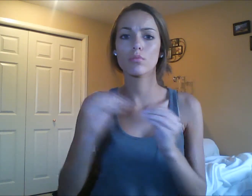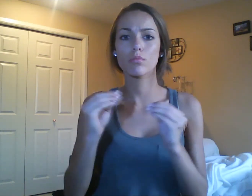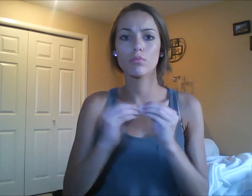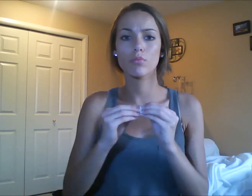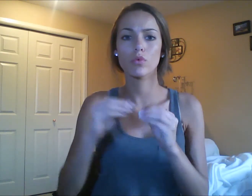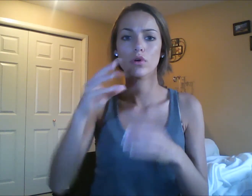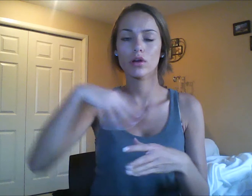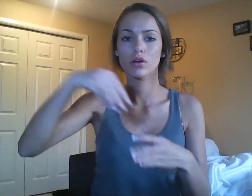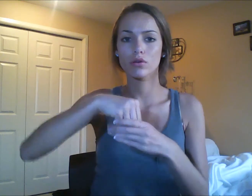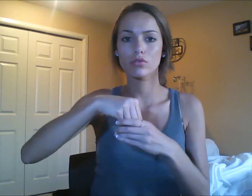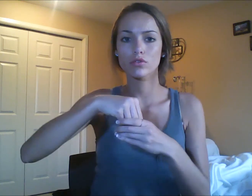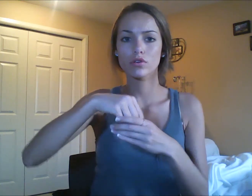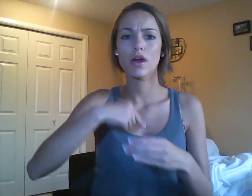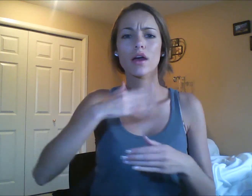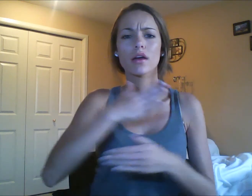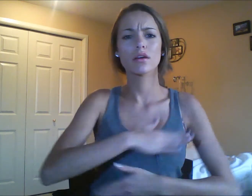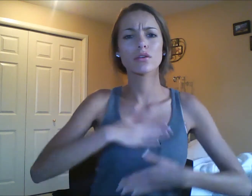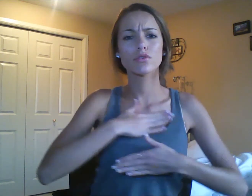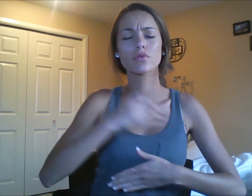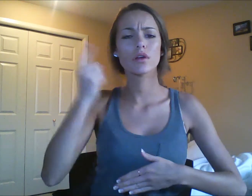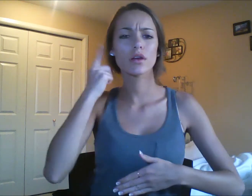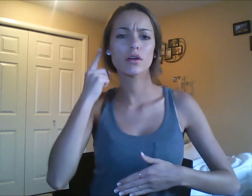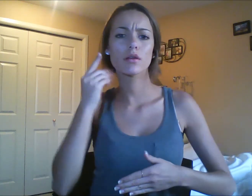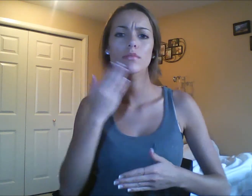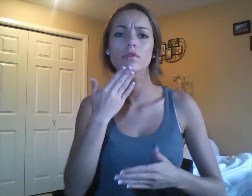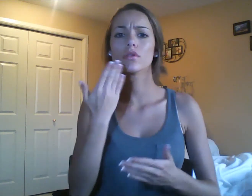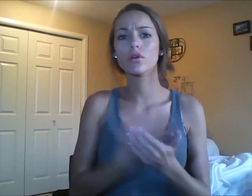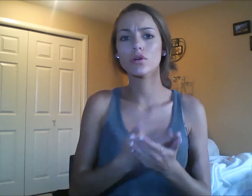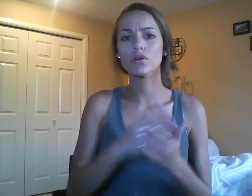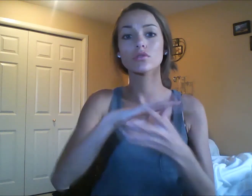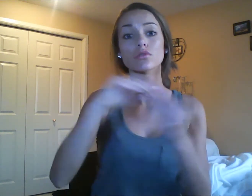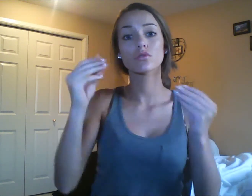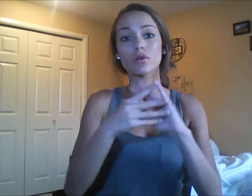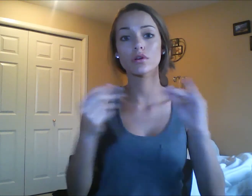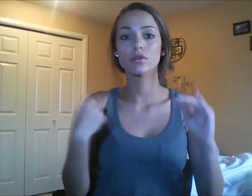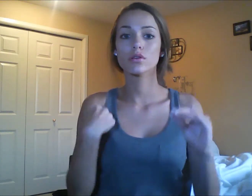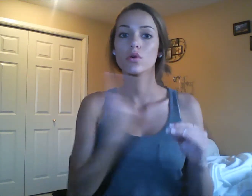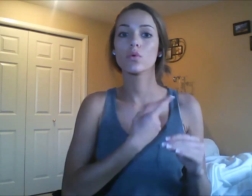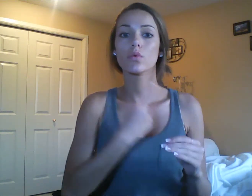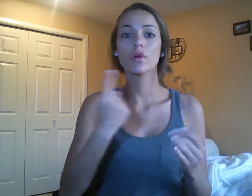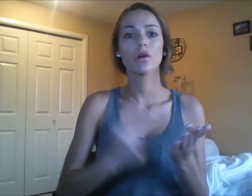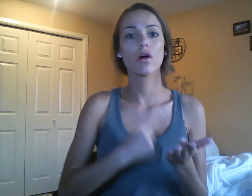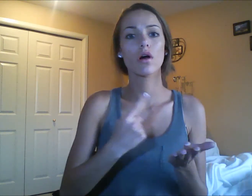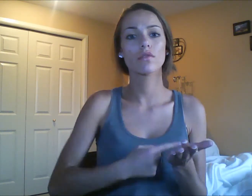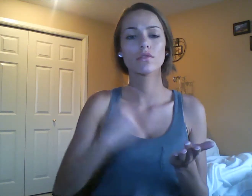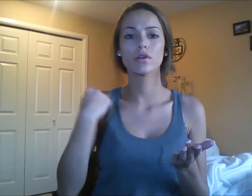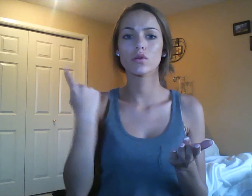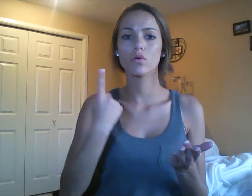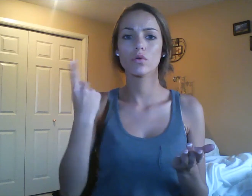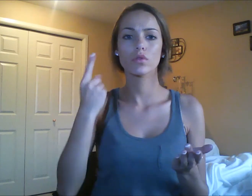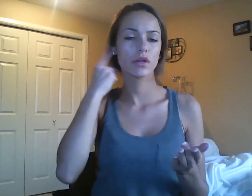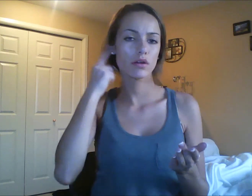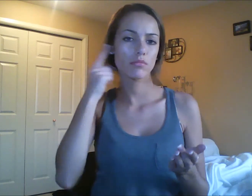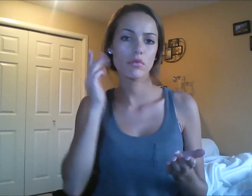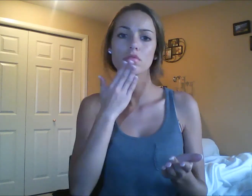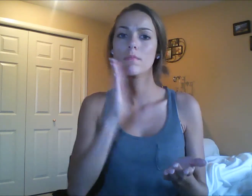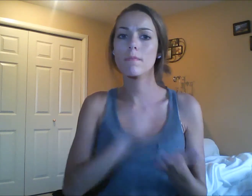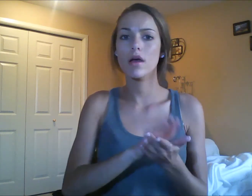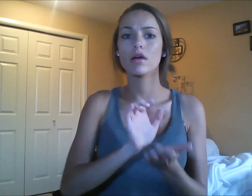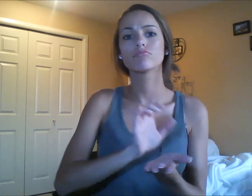in society because we often only hear about the negative and bad things that happen. This will help me later in life because I will be able to